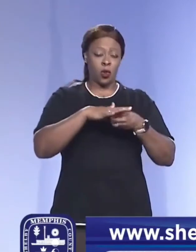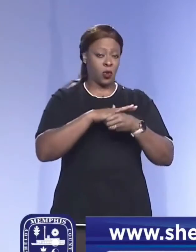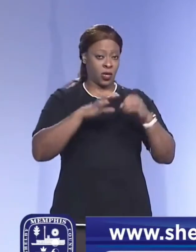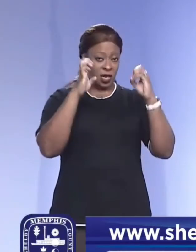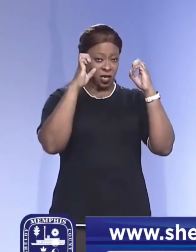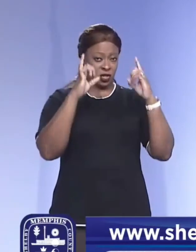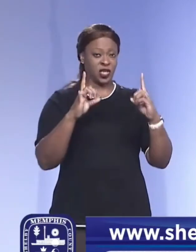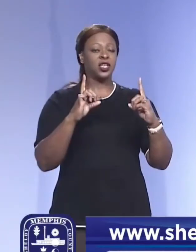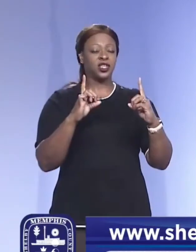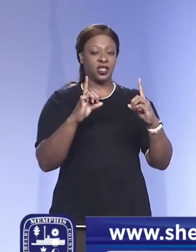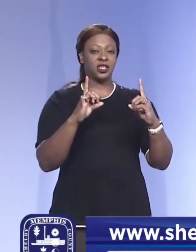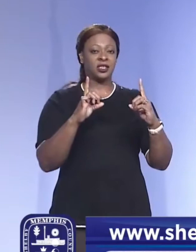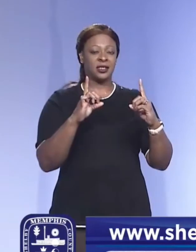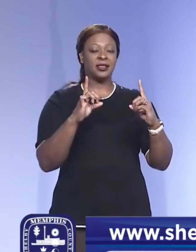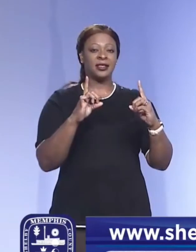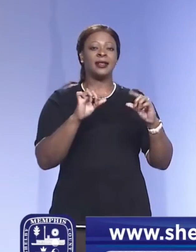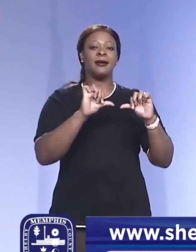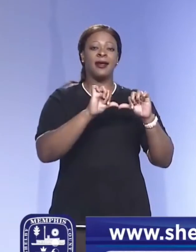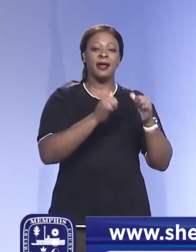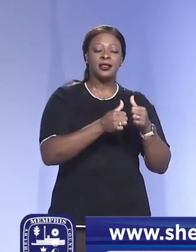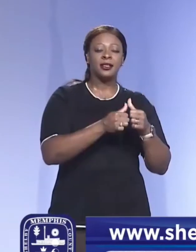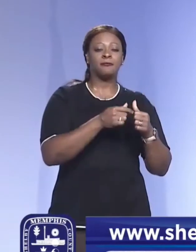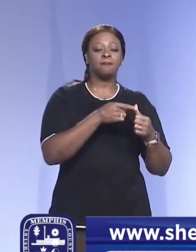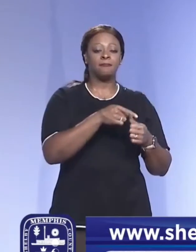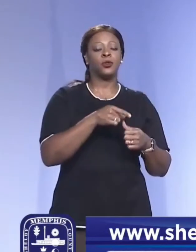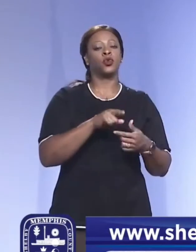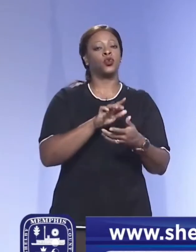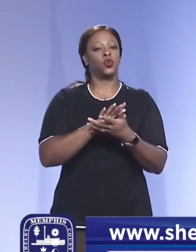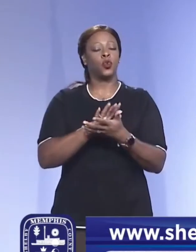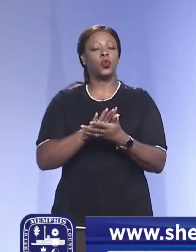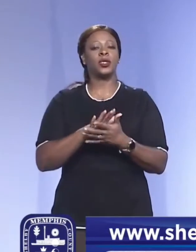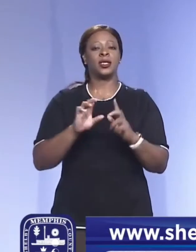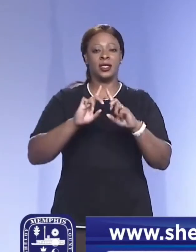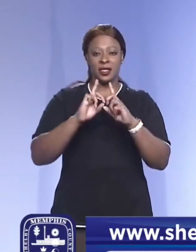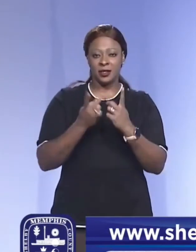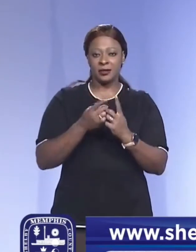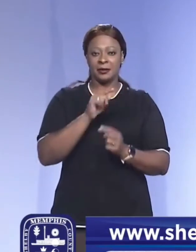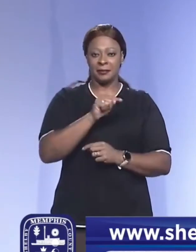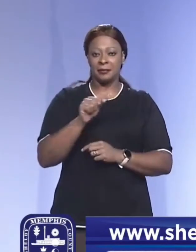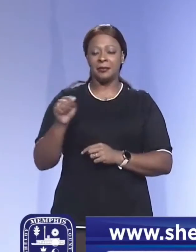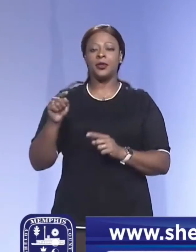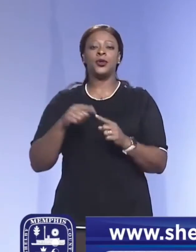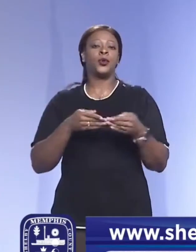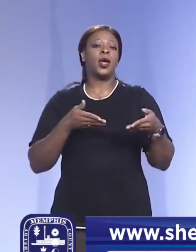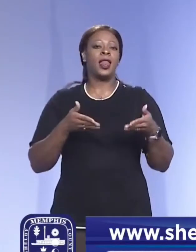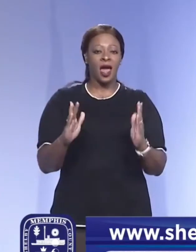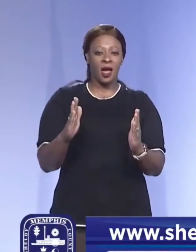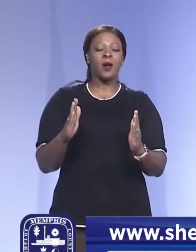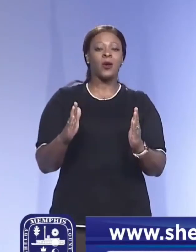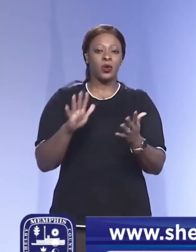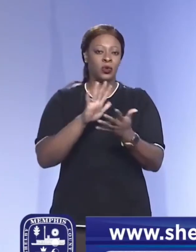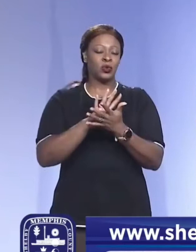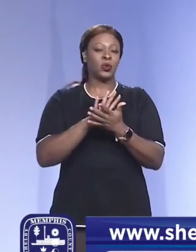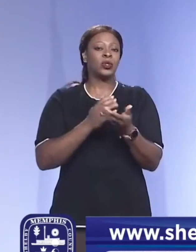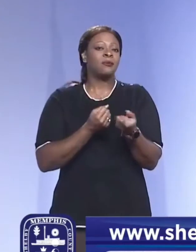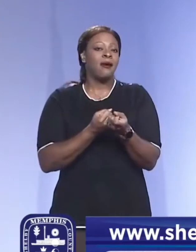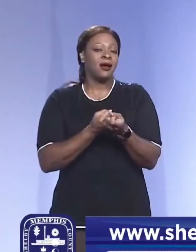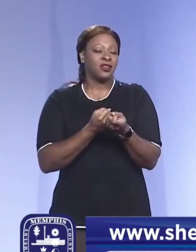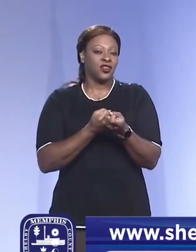education agencies and schools, districts to permit